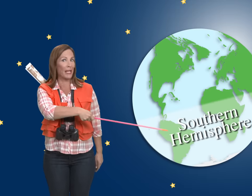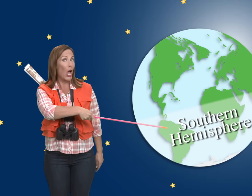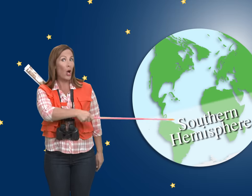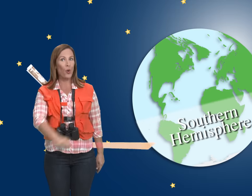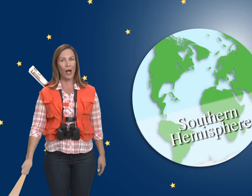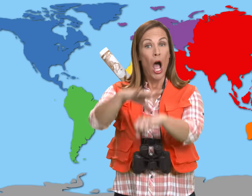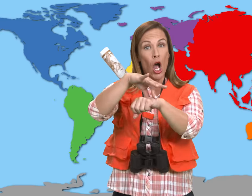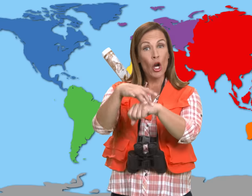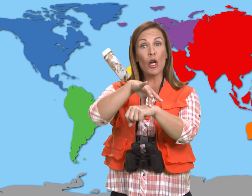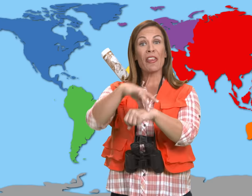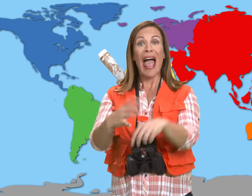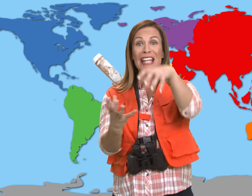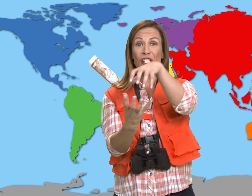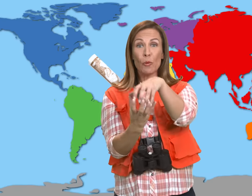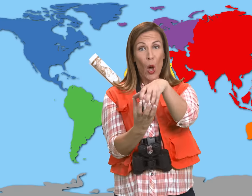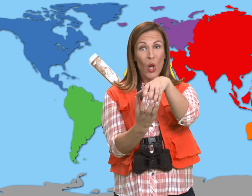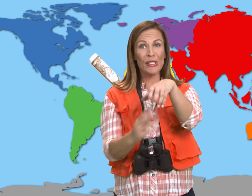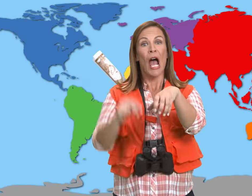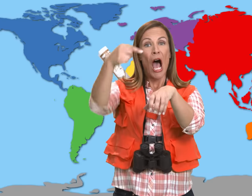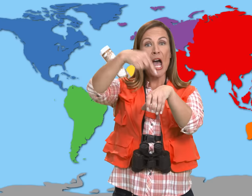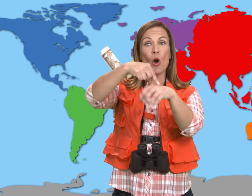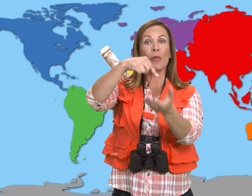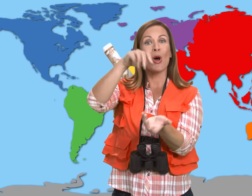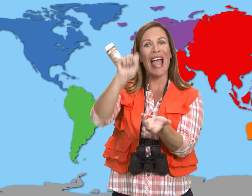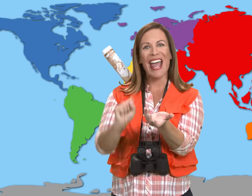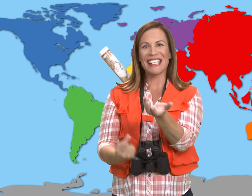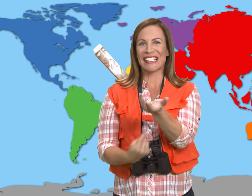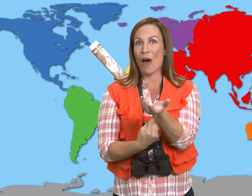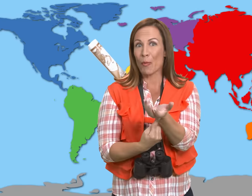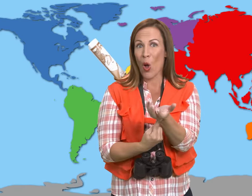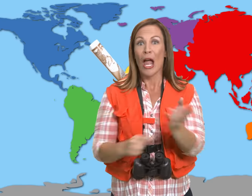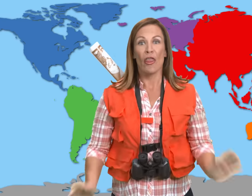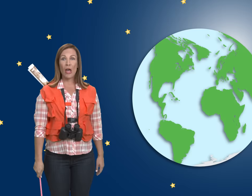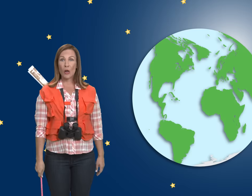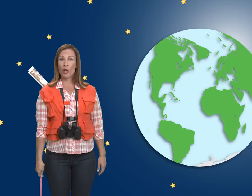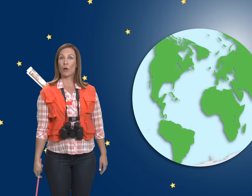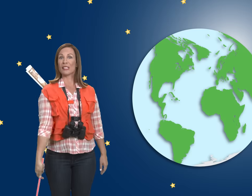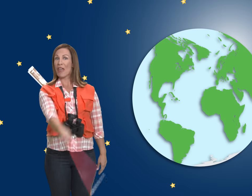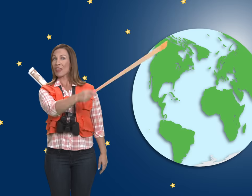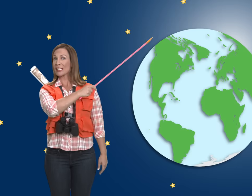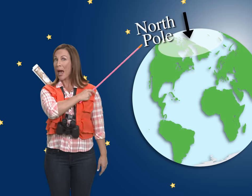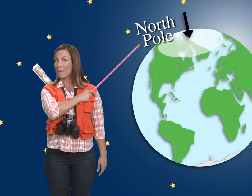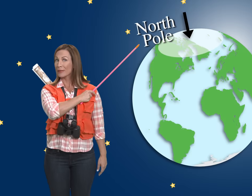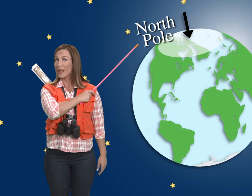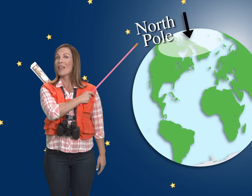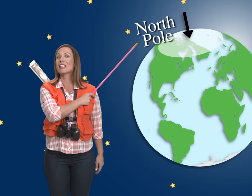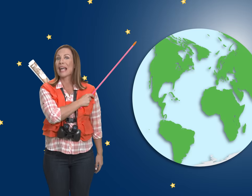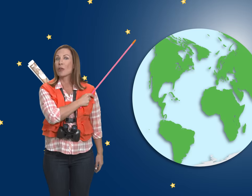below. Earth has two poles, a north pole and And a south pole, the north pole's at the top. The south